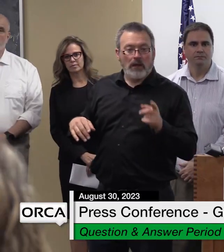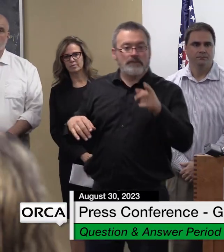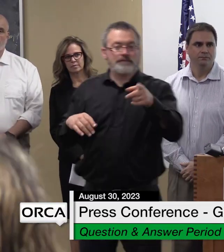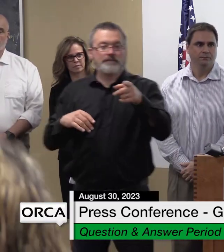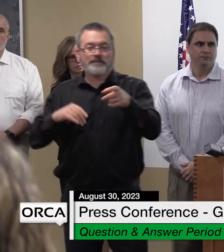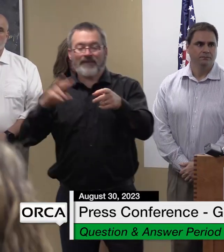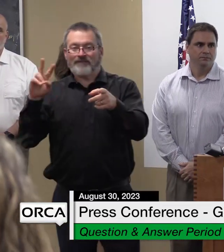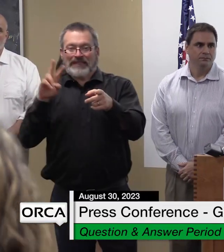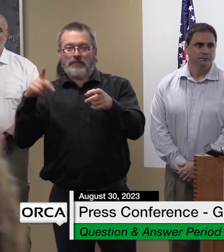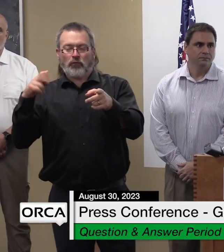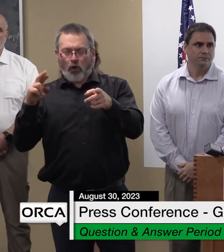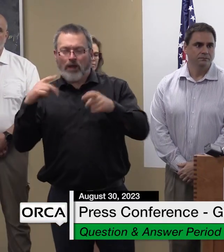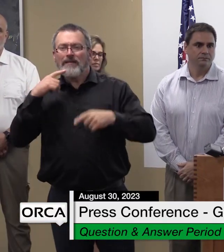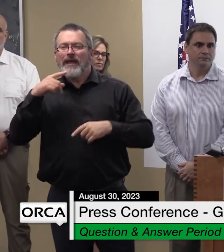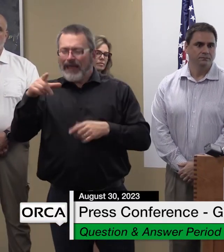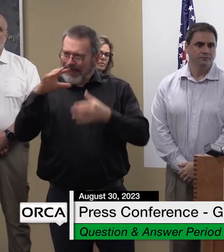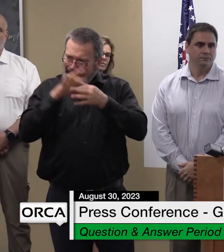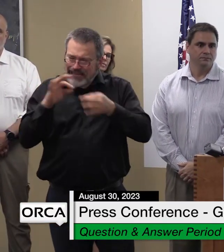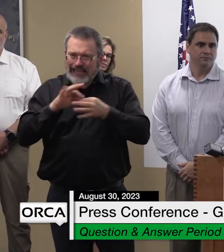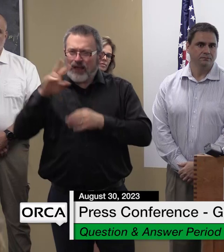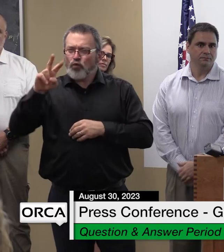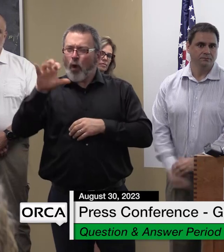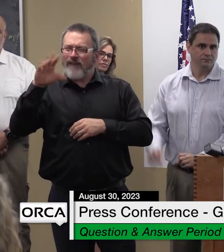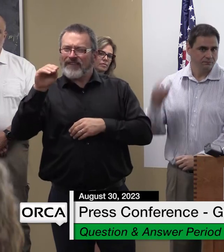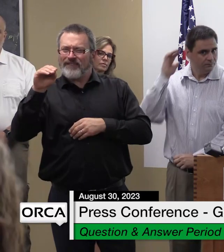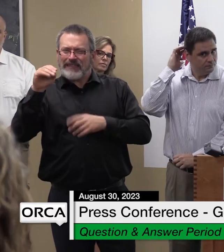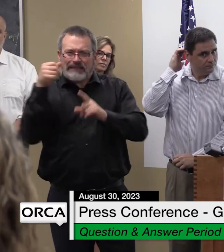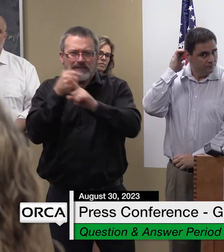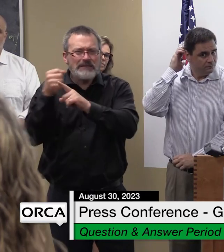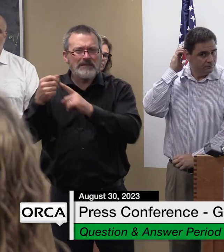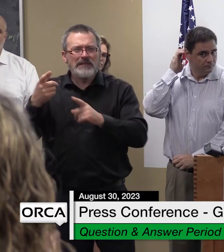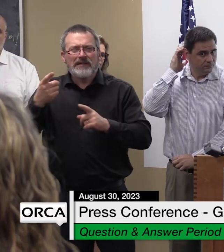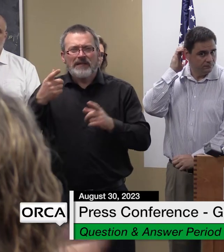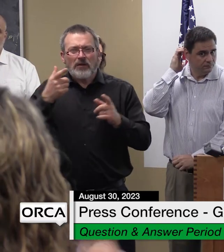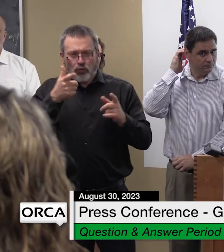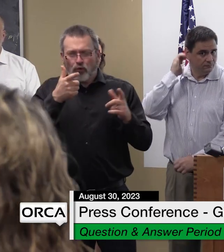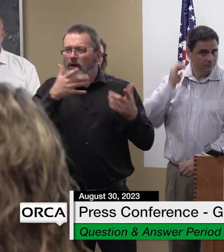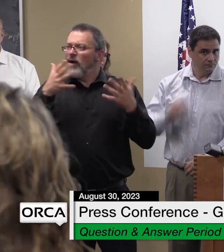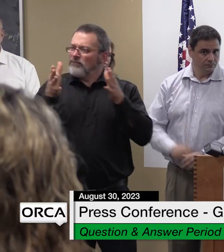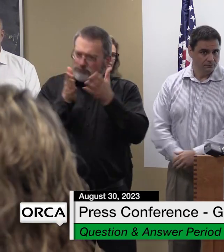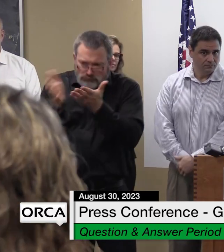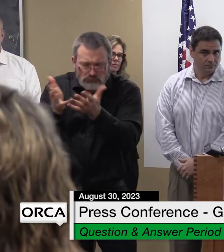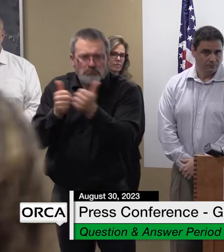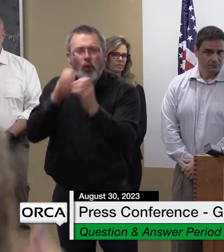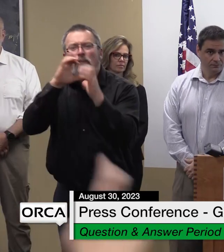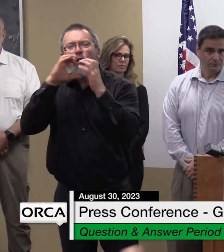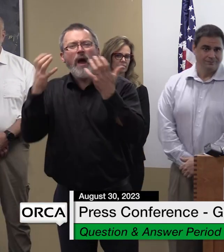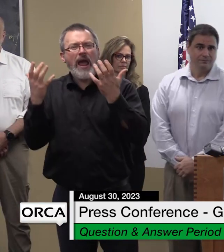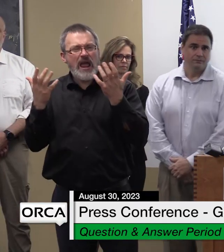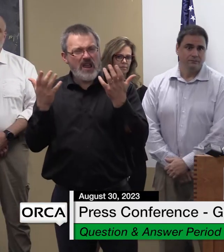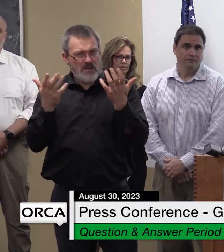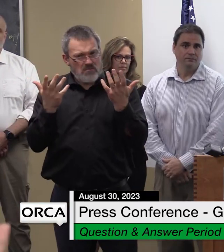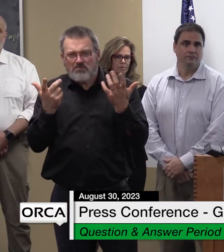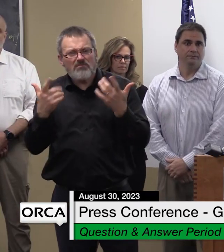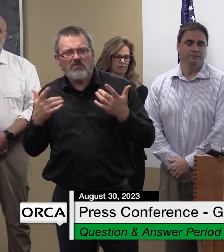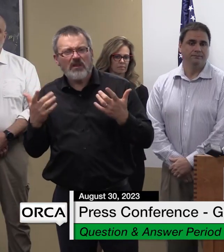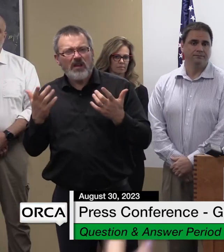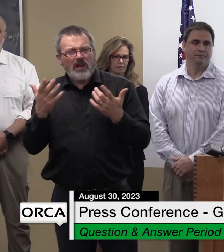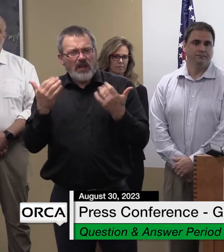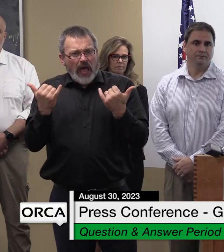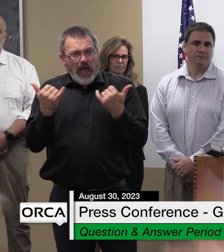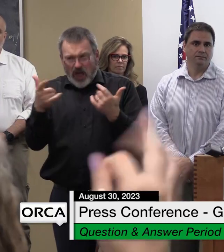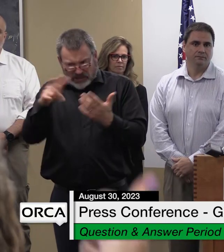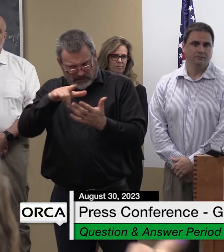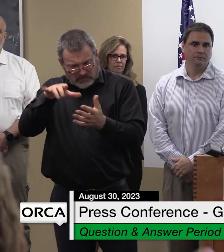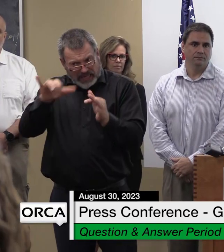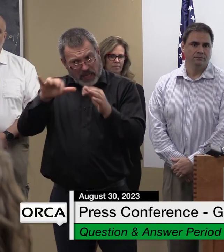direct housing assistance. Yes, sir. You said you've been in communication with them, that not all of them are going to need that support. Approximately